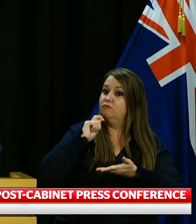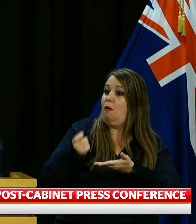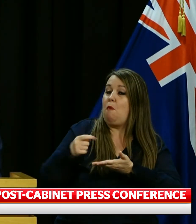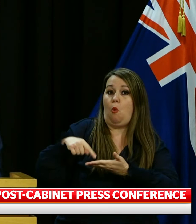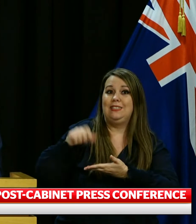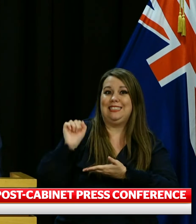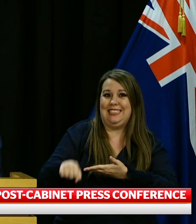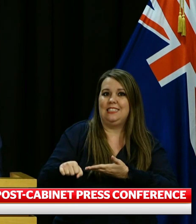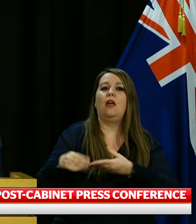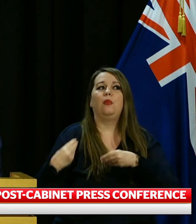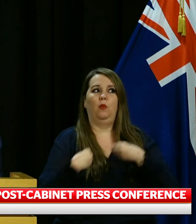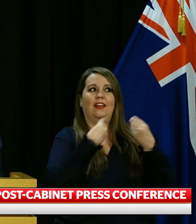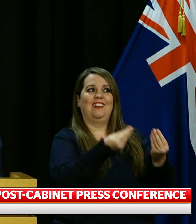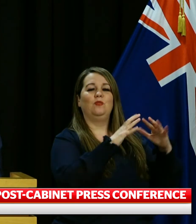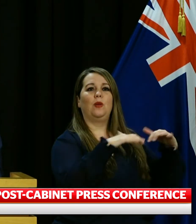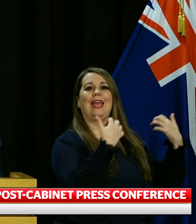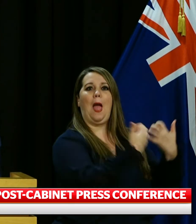Cabinet.